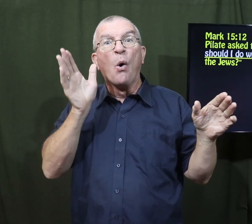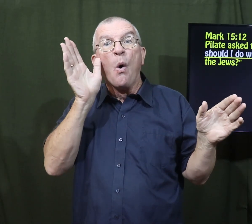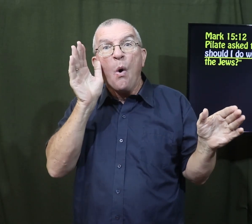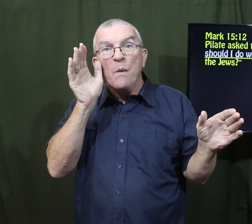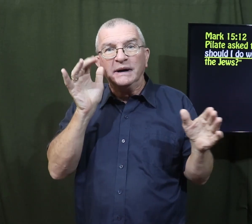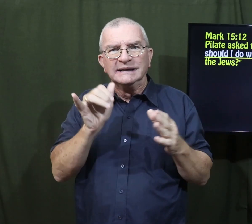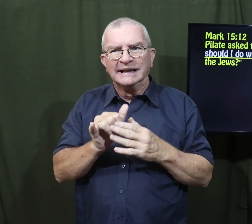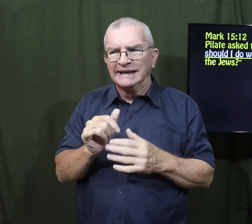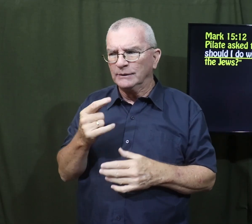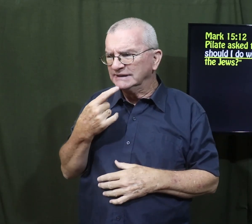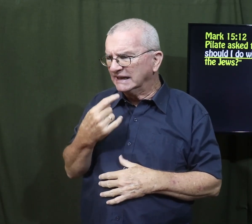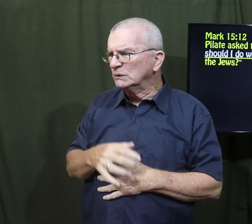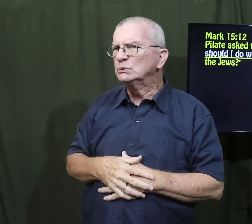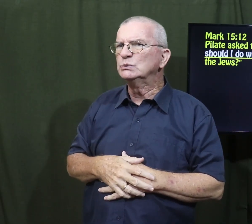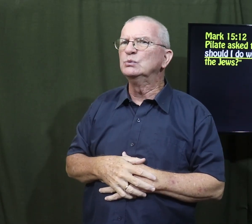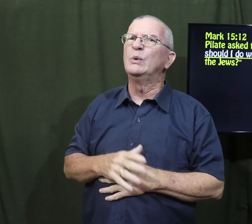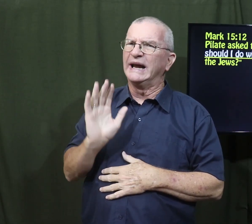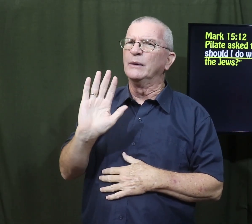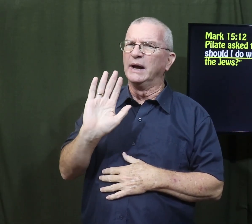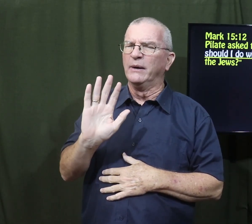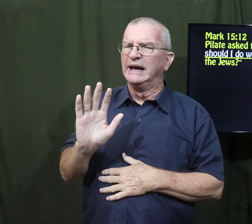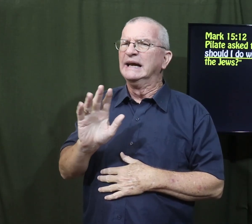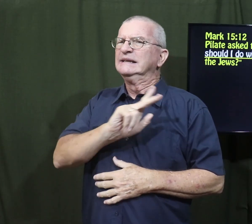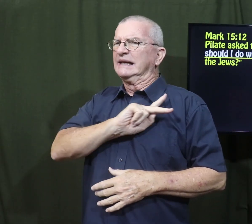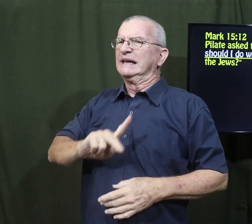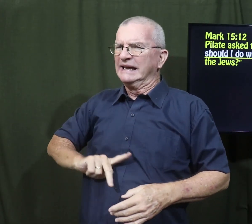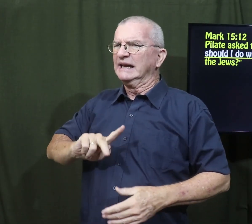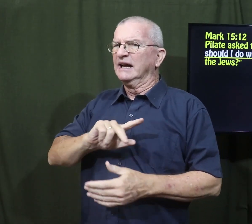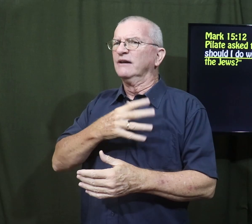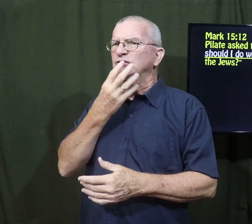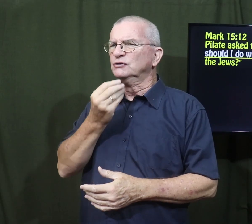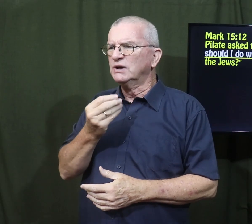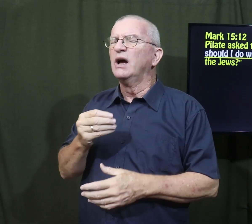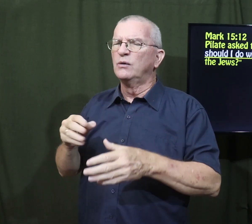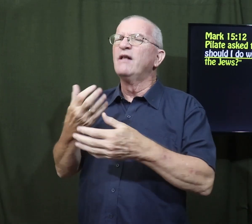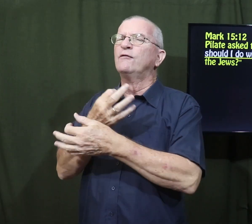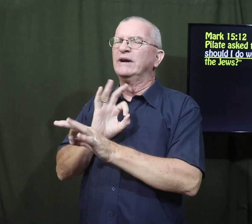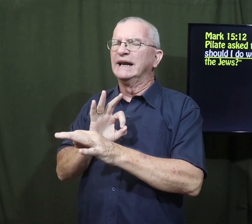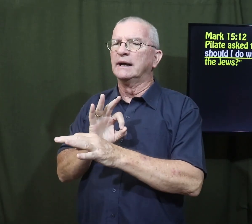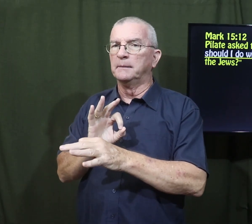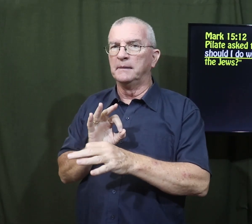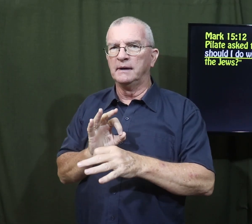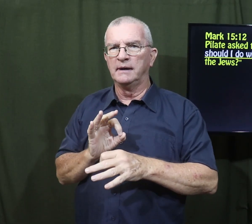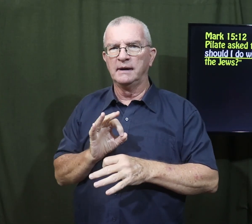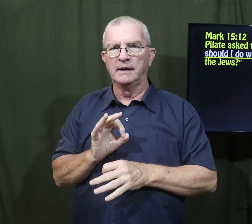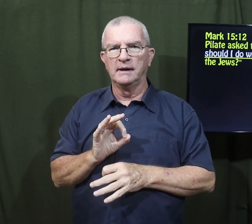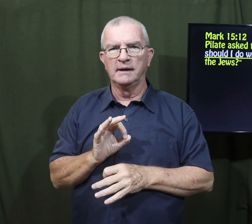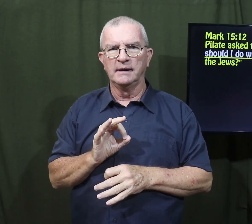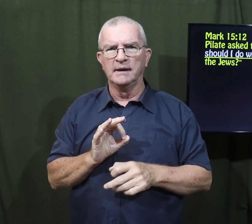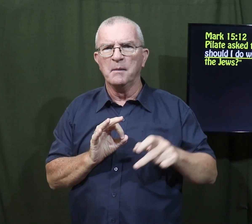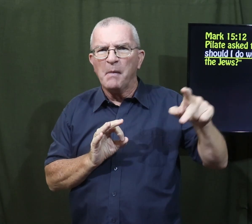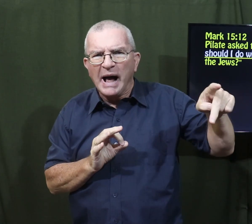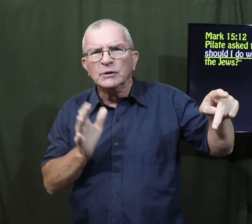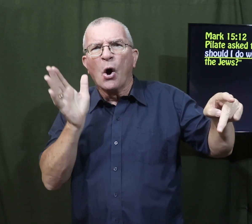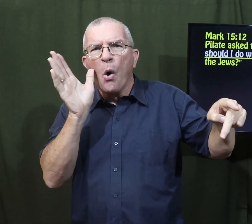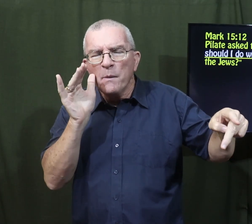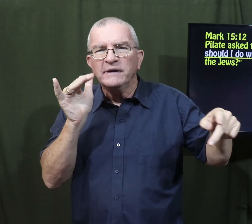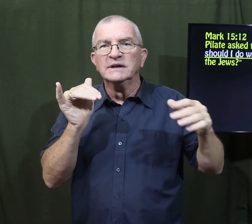Pilate was hoping that the people would say, wait, wait, wait, he is the King of the Jews. Okay, let's free him. Pilate was